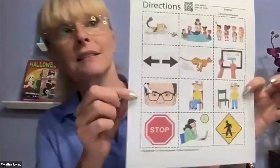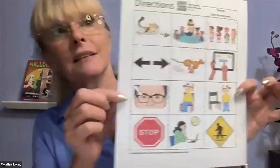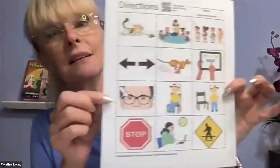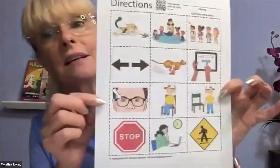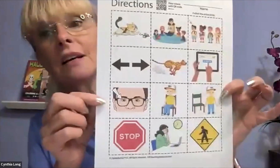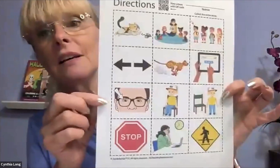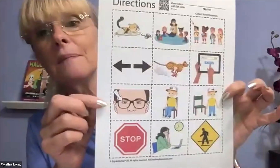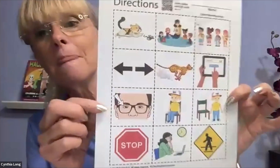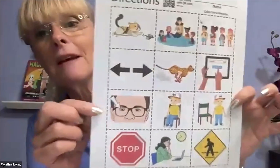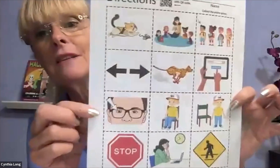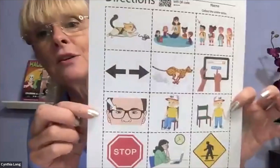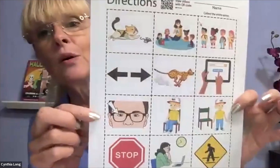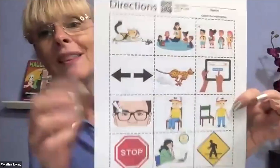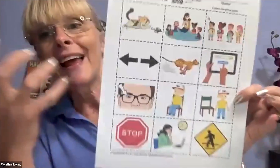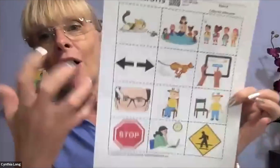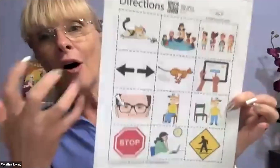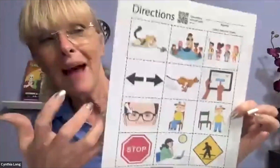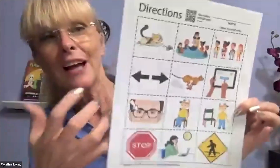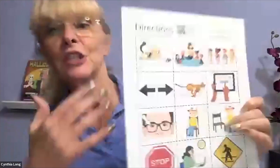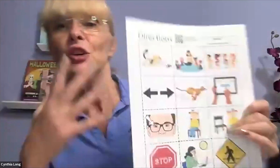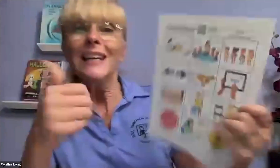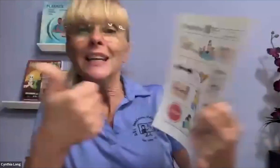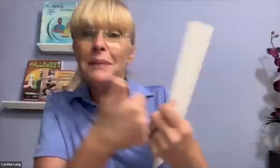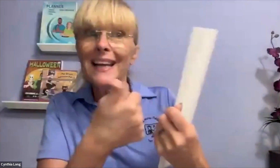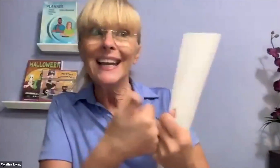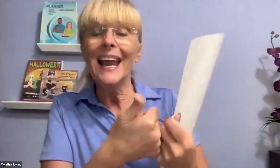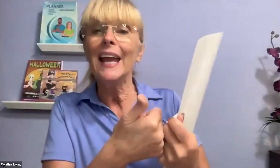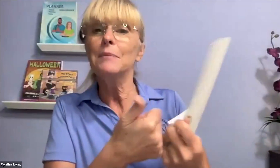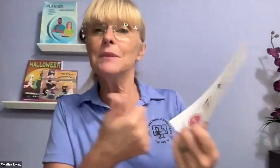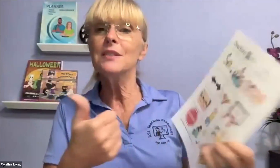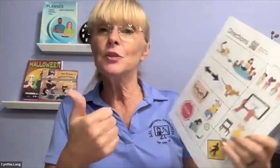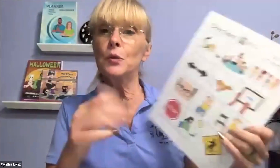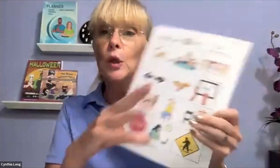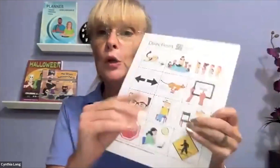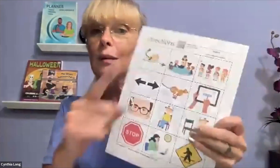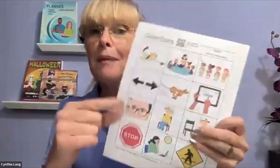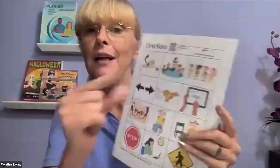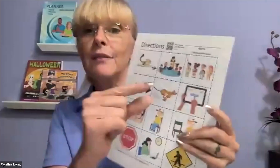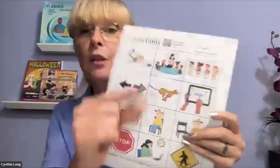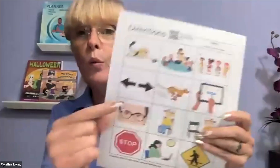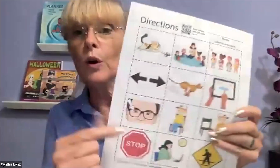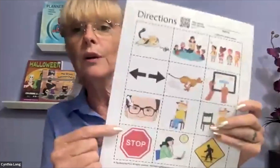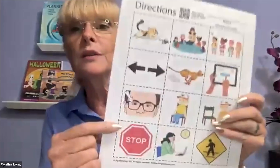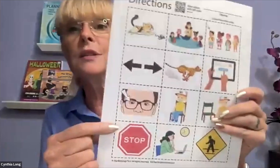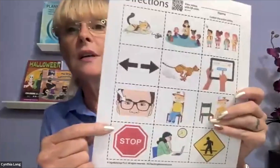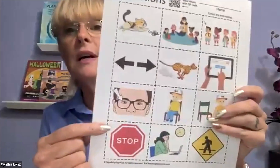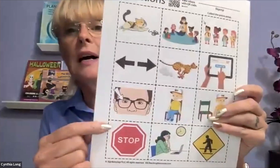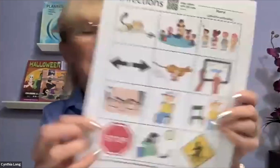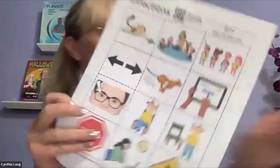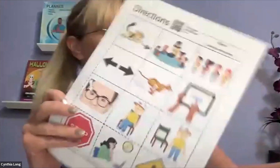these. So they all match, and you can end up playing games to learn about even the words. So